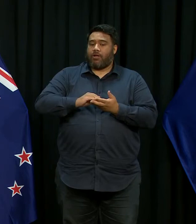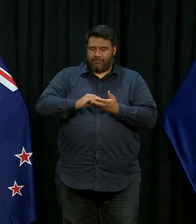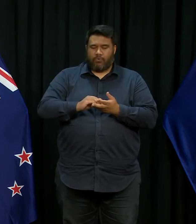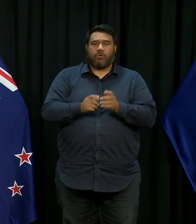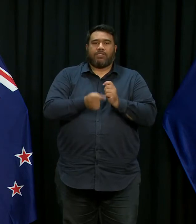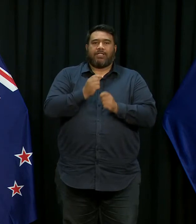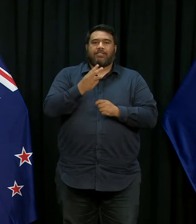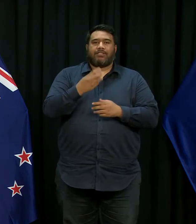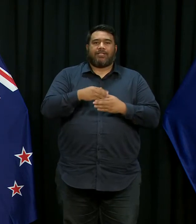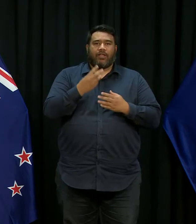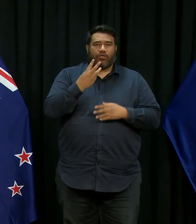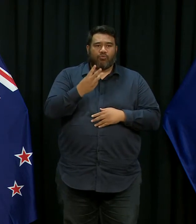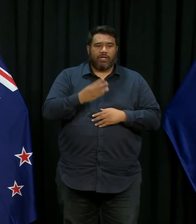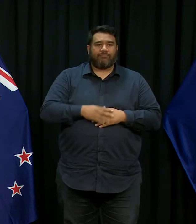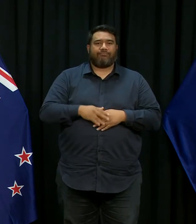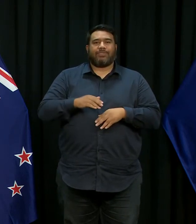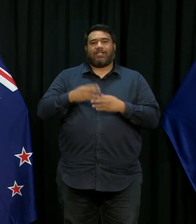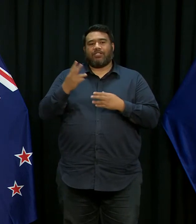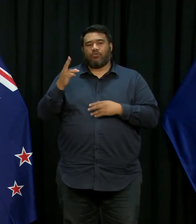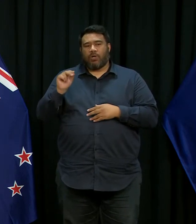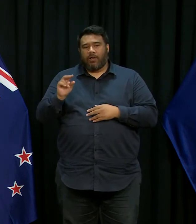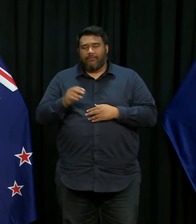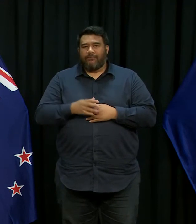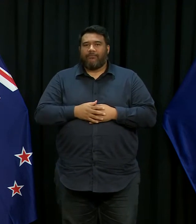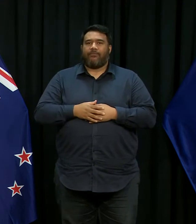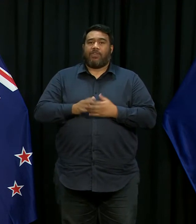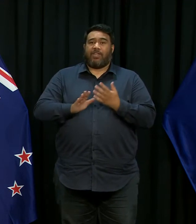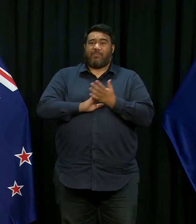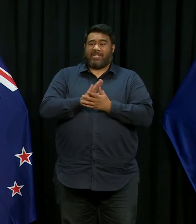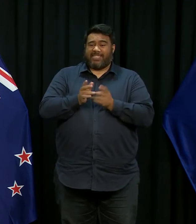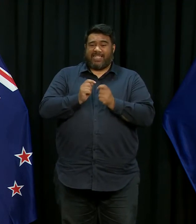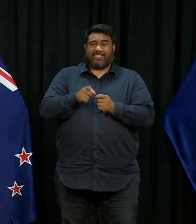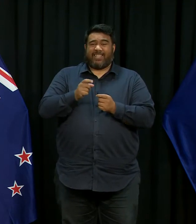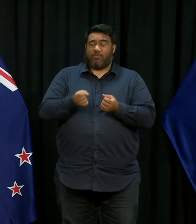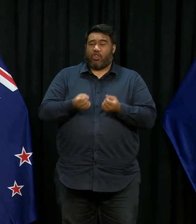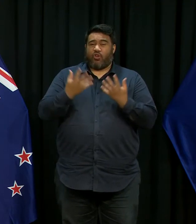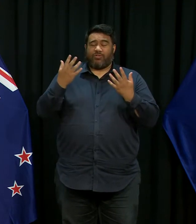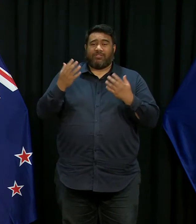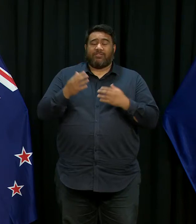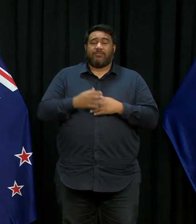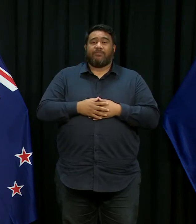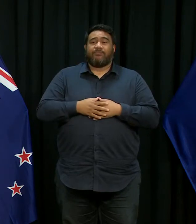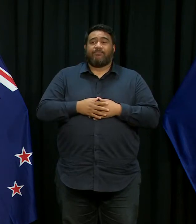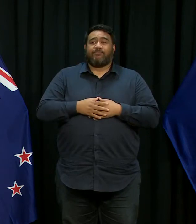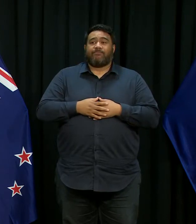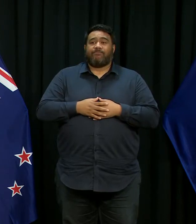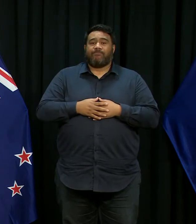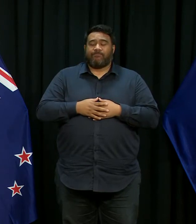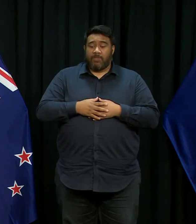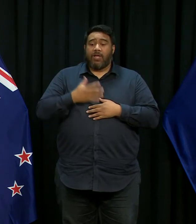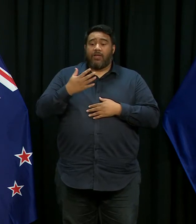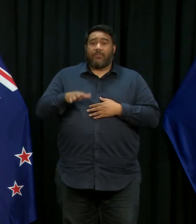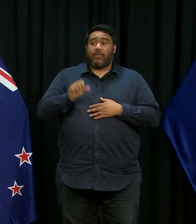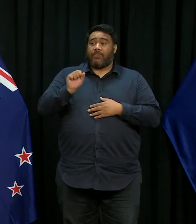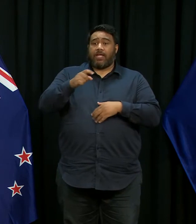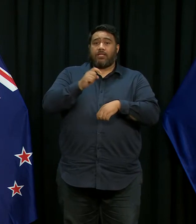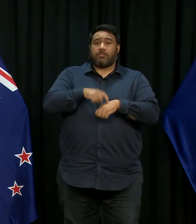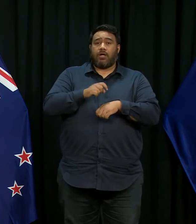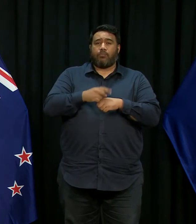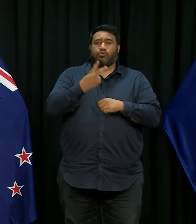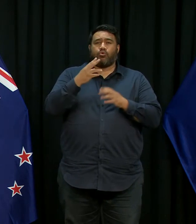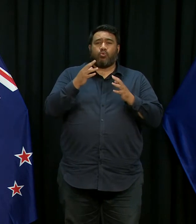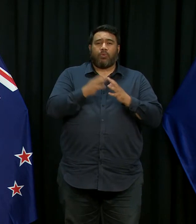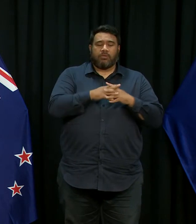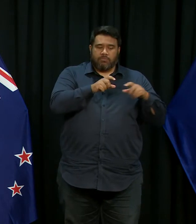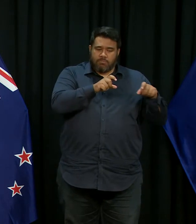times. People aren't able to leave their room till they return a negative test. Once they go into the tail end of their